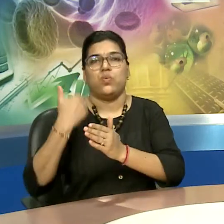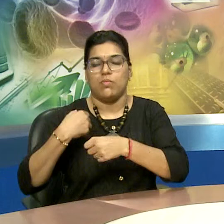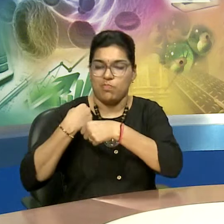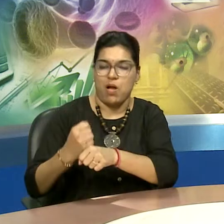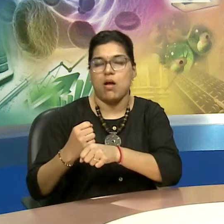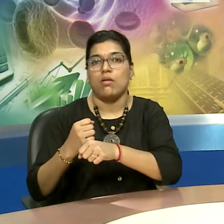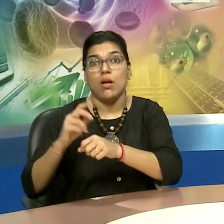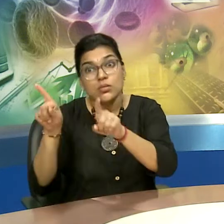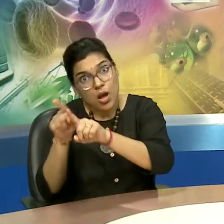constitution.